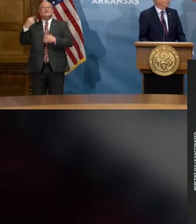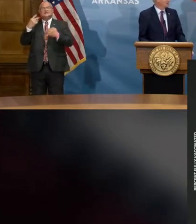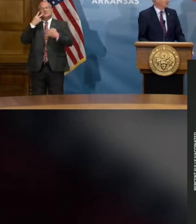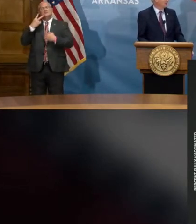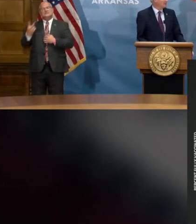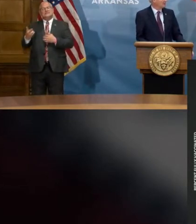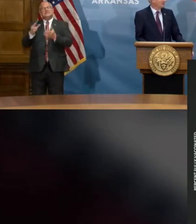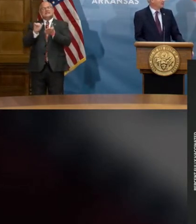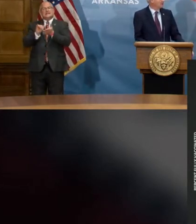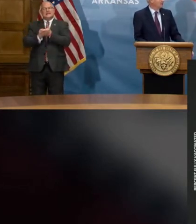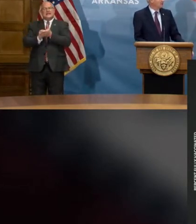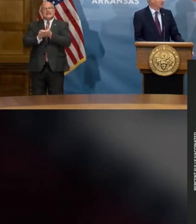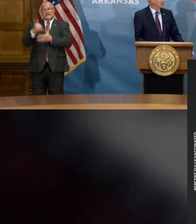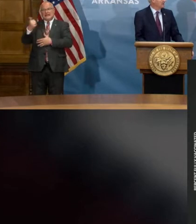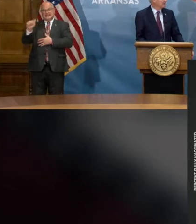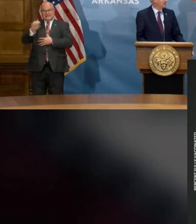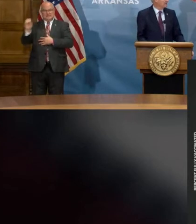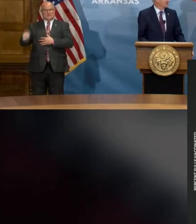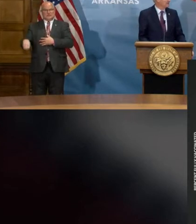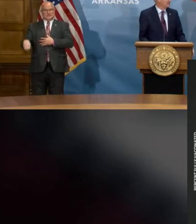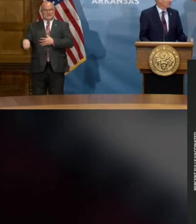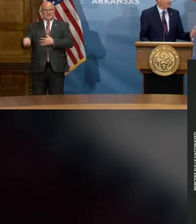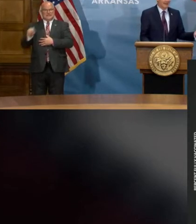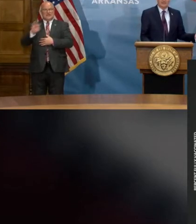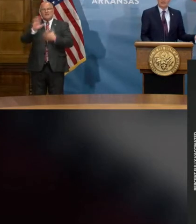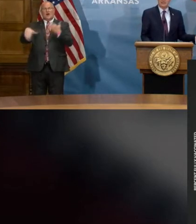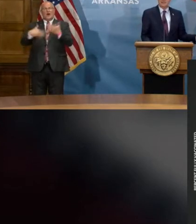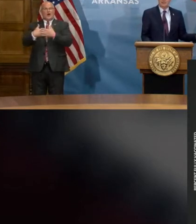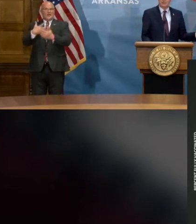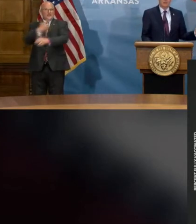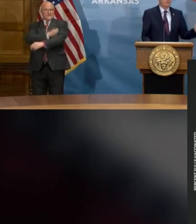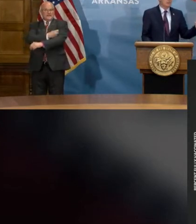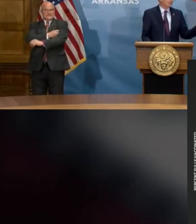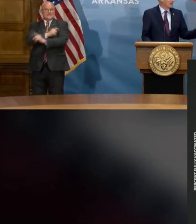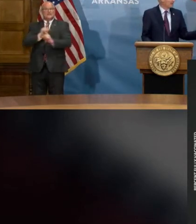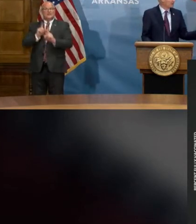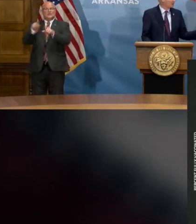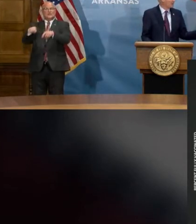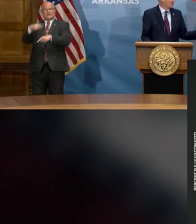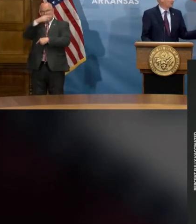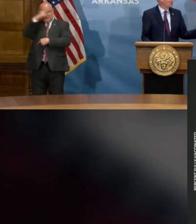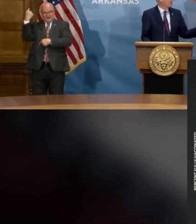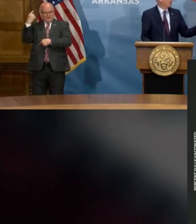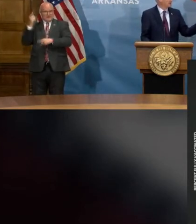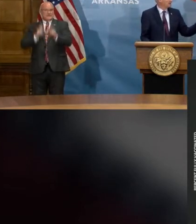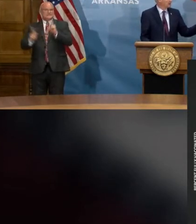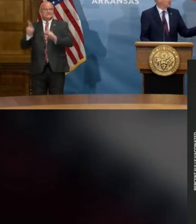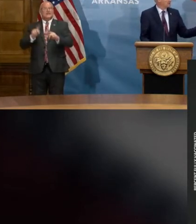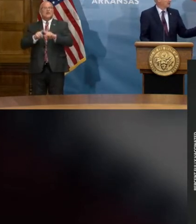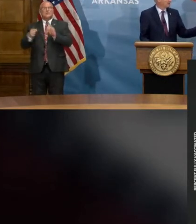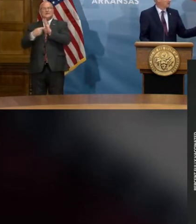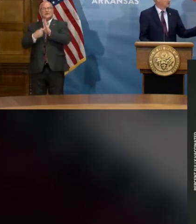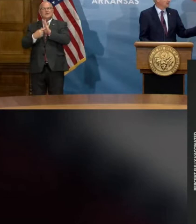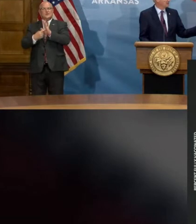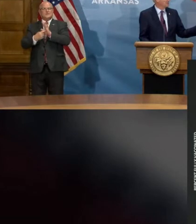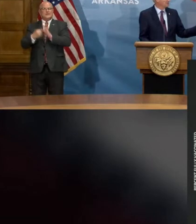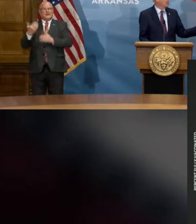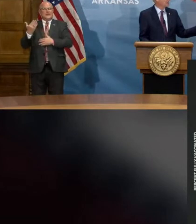you see that 10% of all of the vaccines are going to African Americans, but they